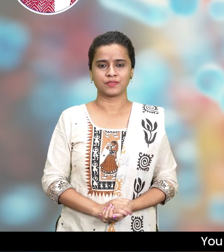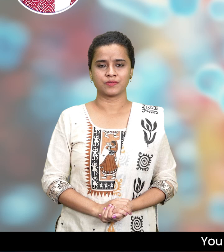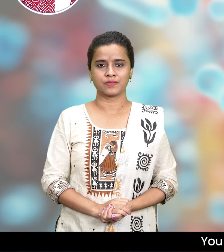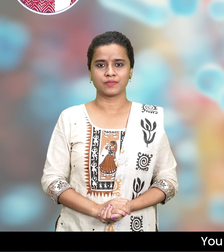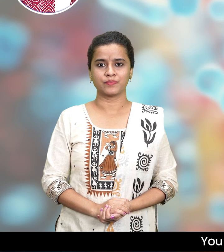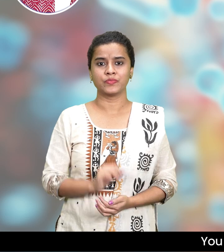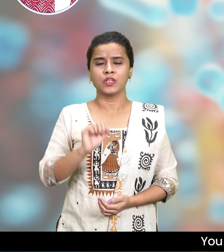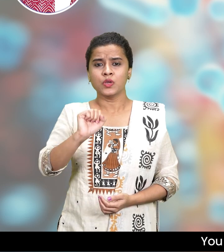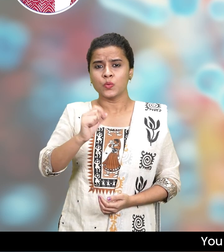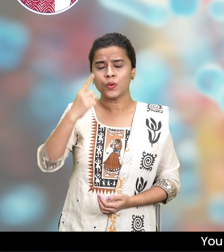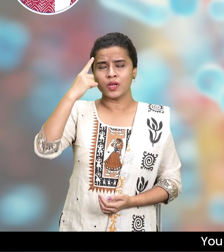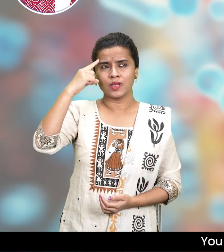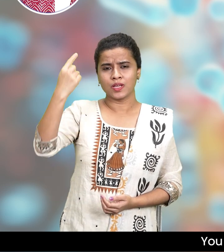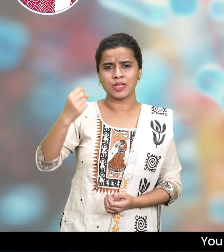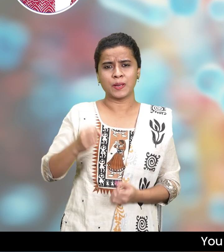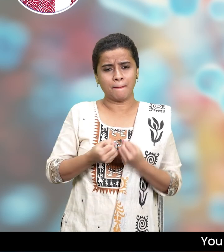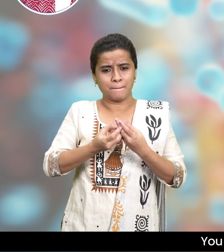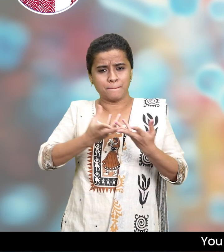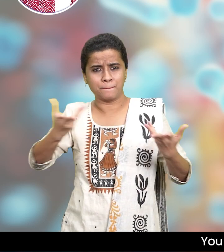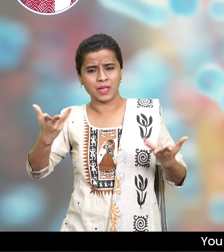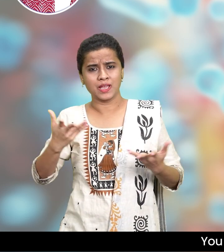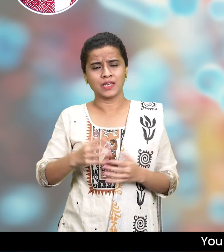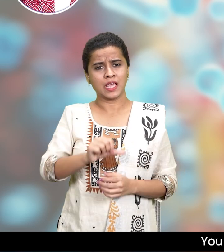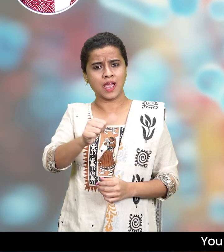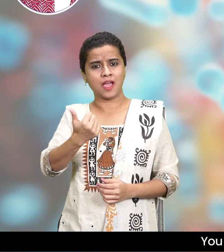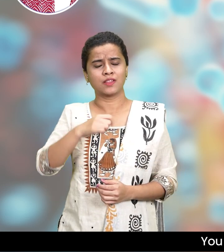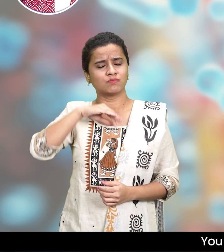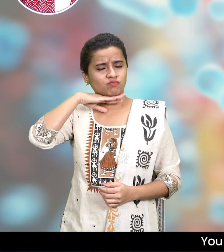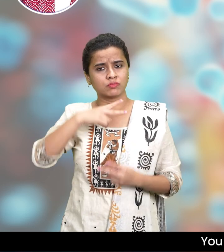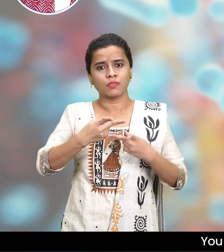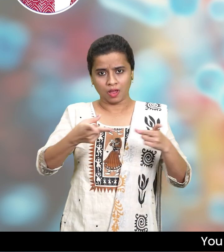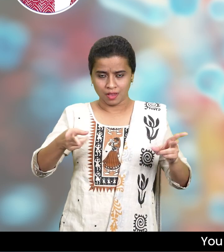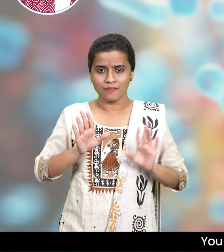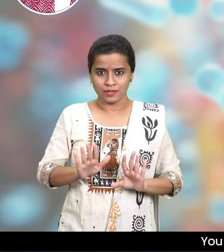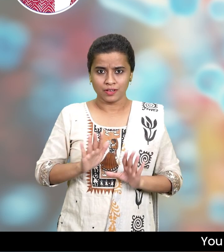You think of many other diseases